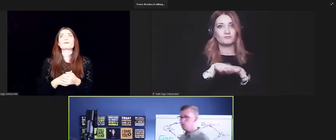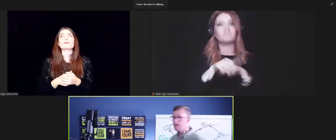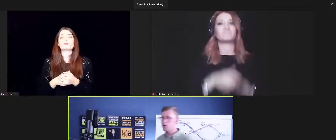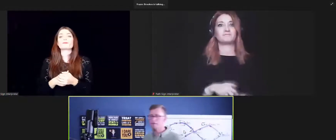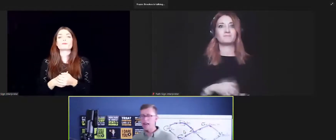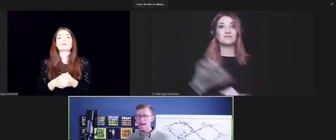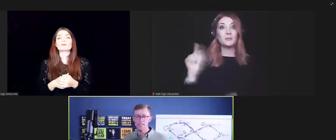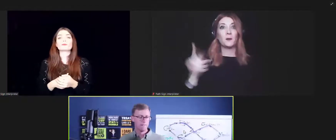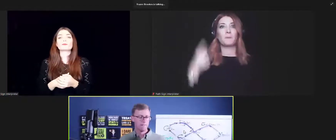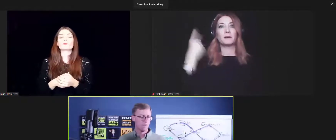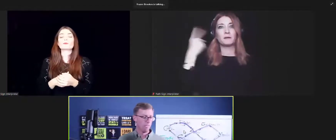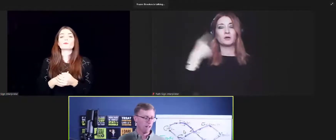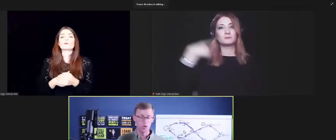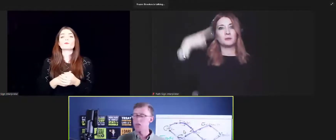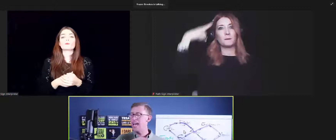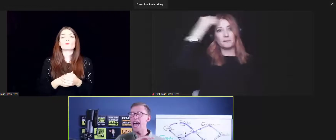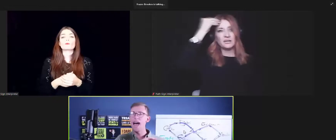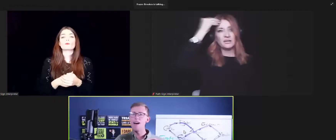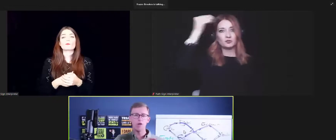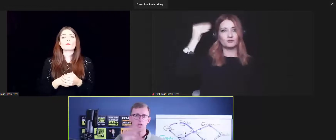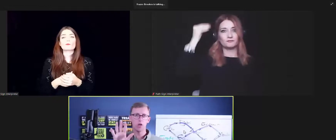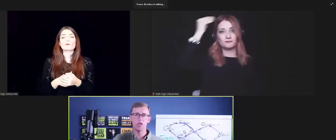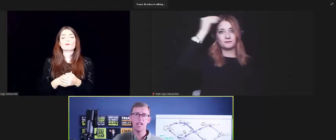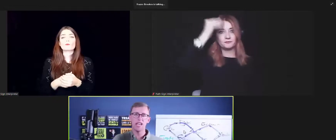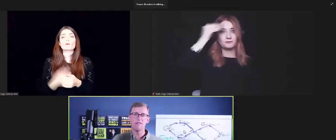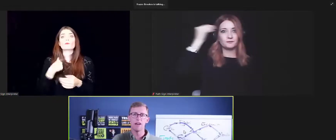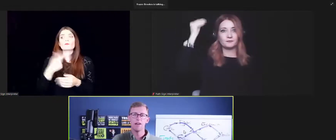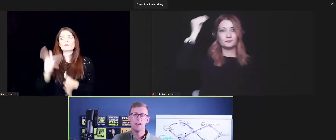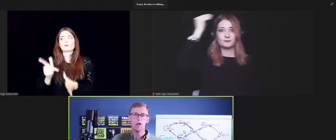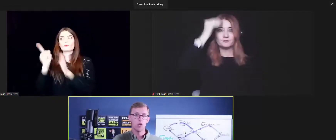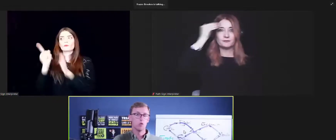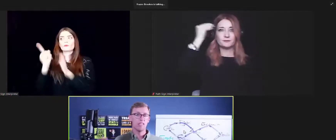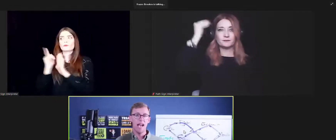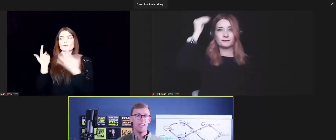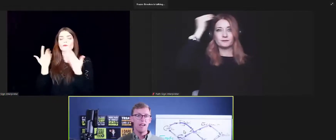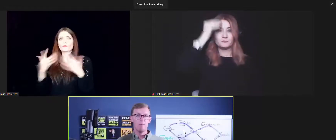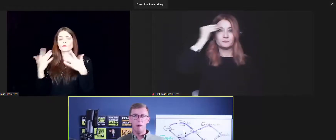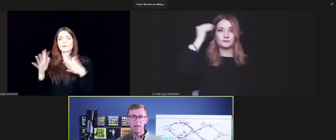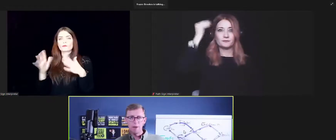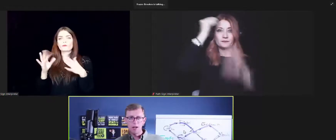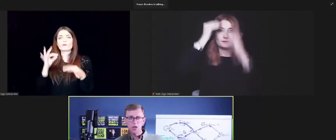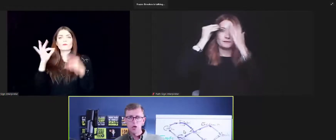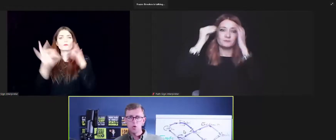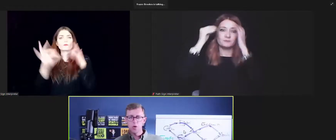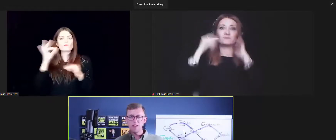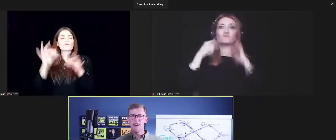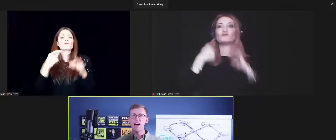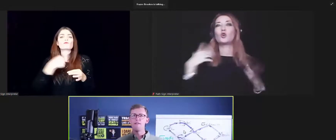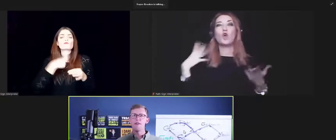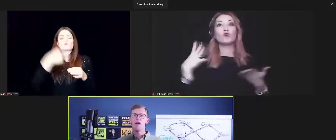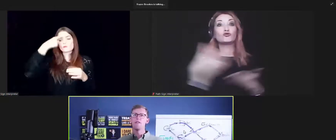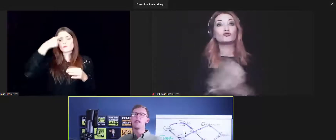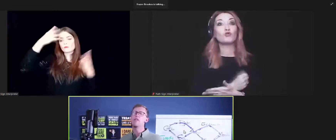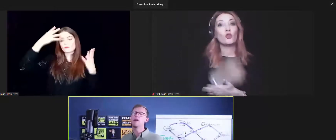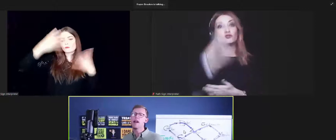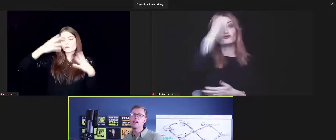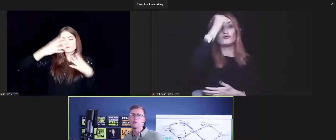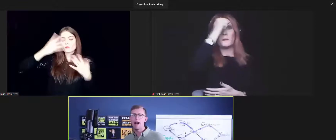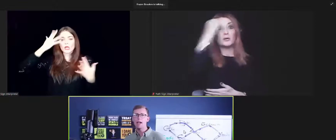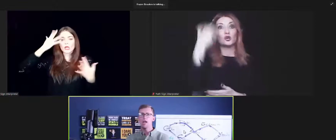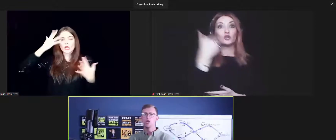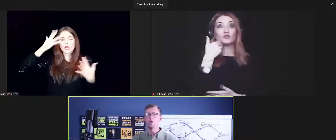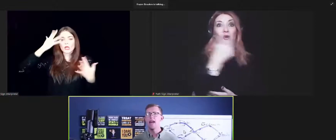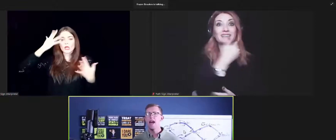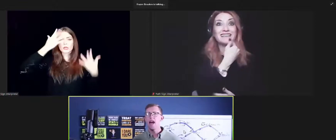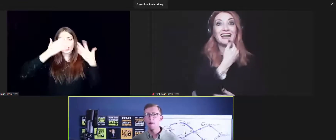Is reflect. I do this every single Sunday evening. So today, probably in about 2:25 here in Dubai.